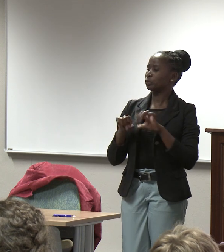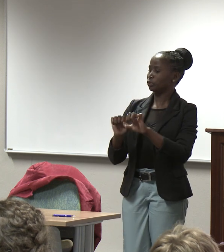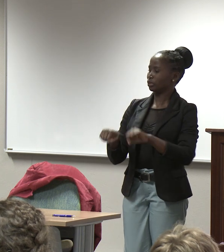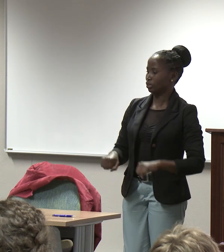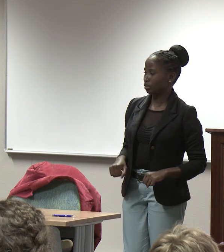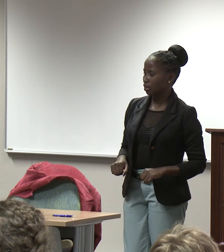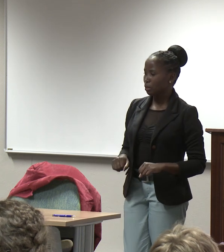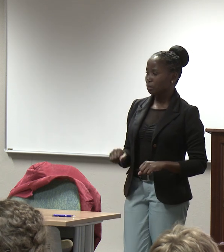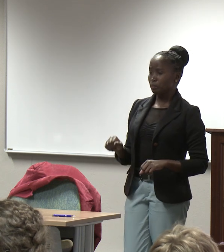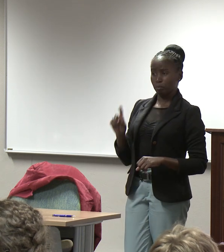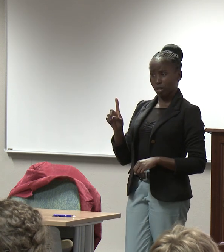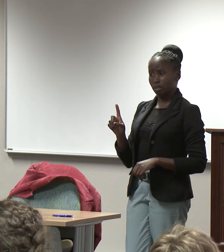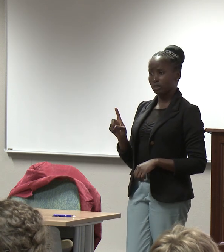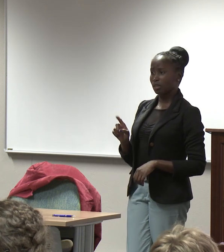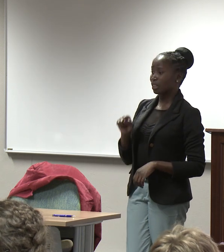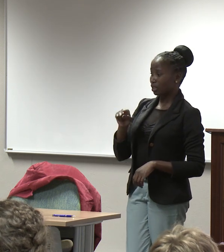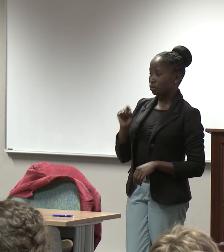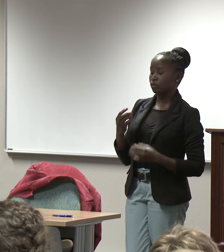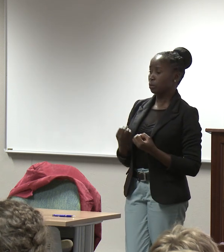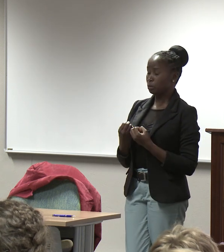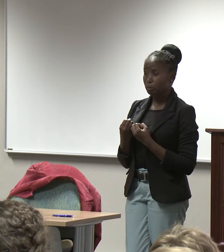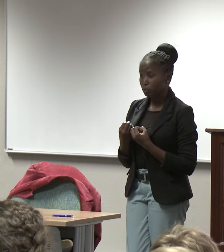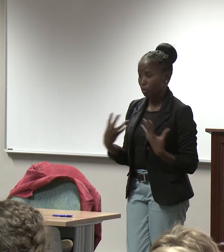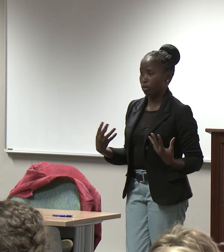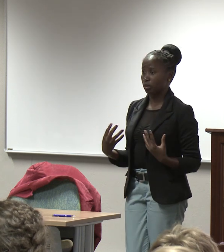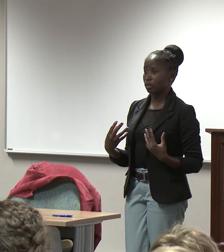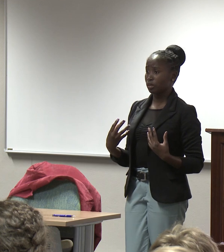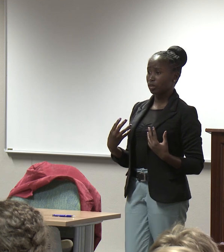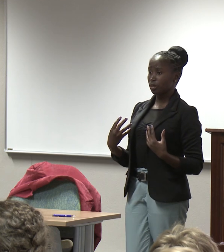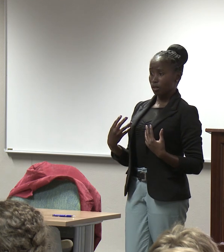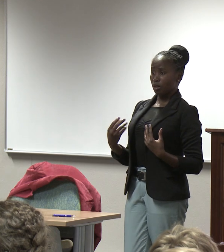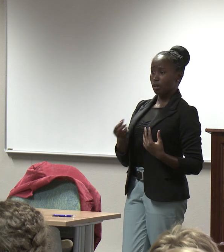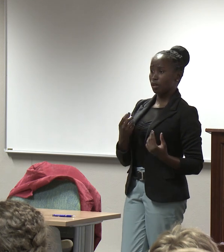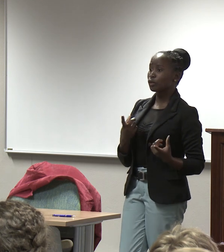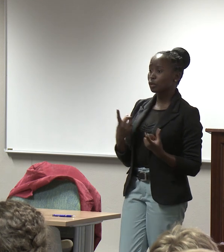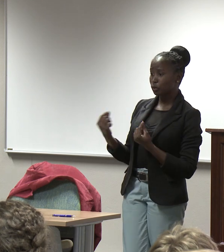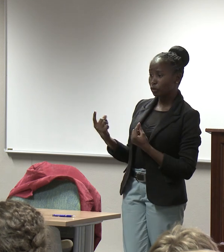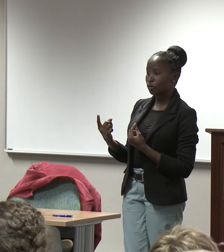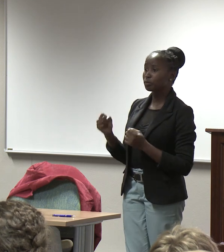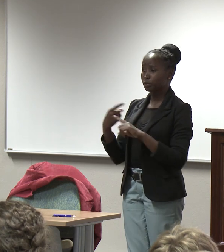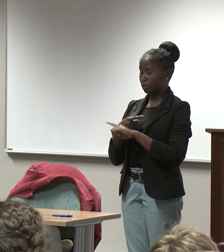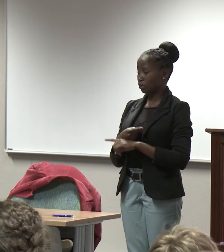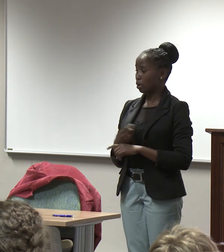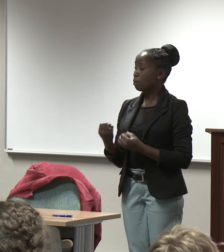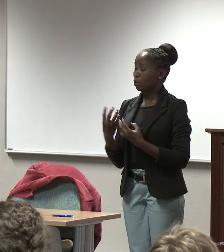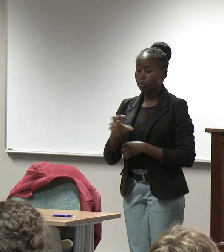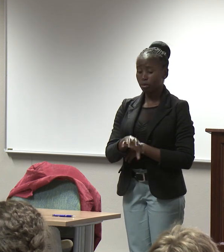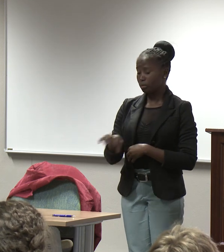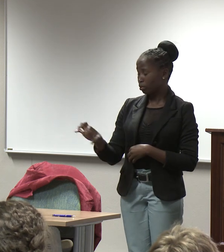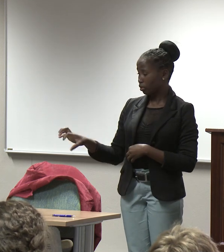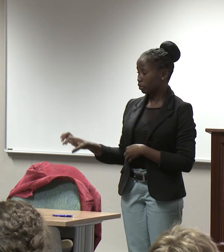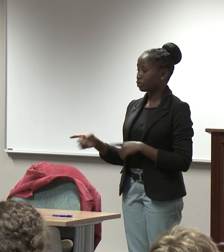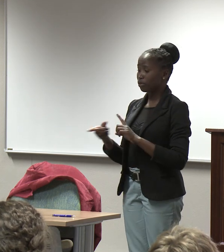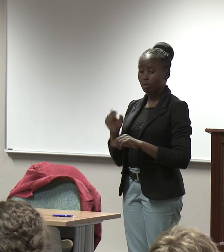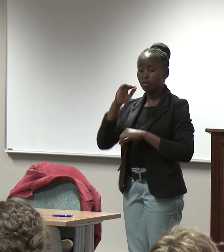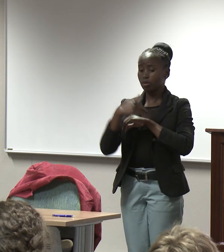contradictions. Many contradictions. And one of my problems with some of the decolonial, particularly Latin